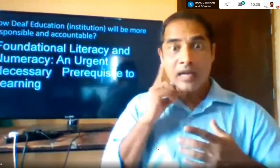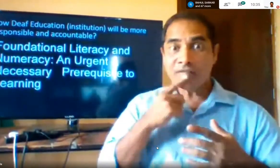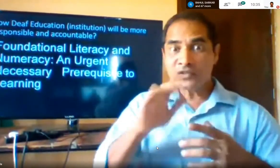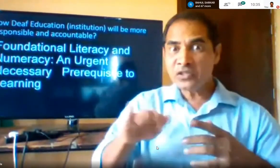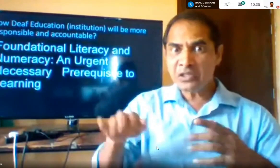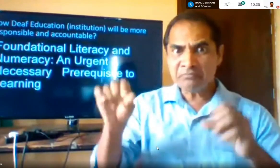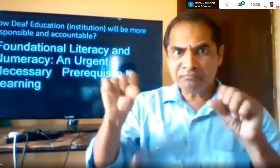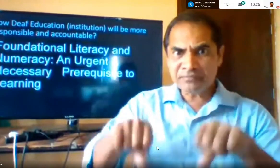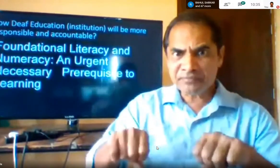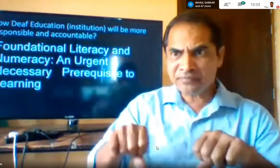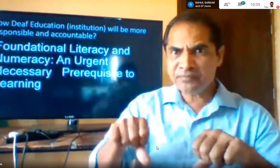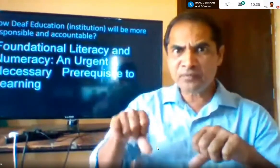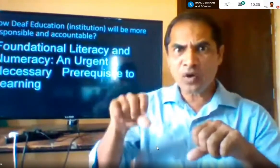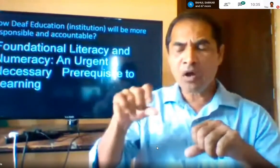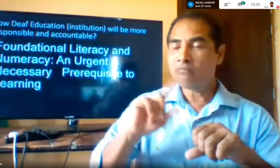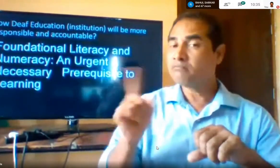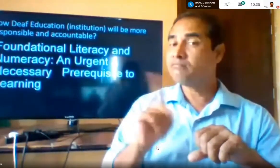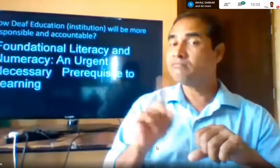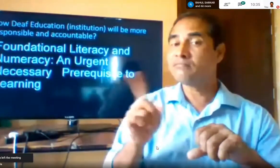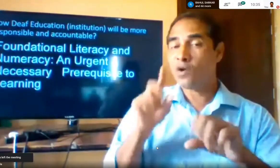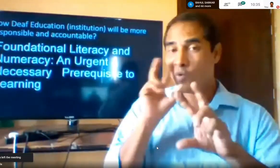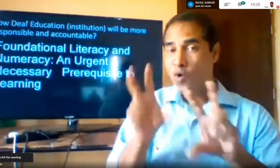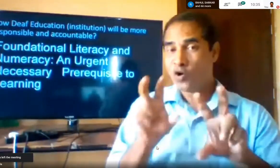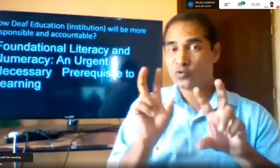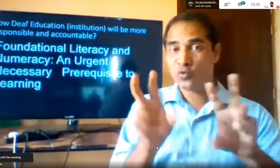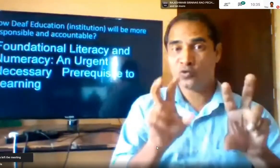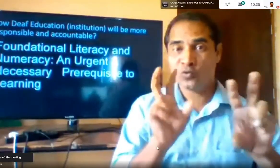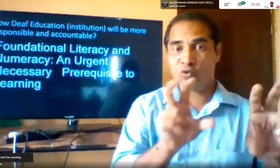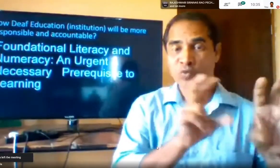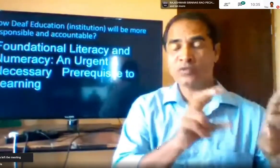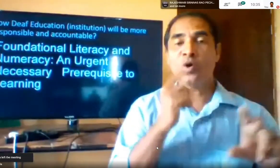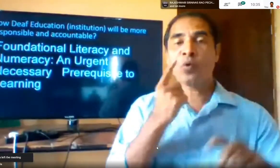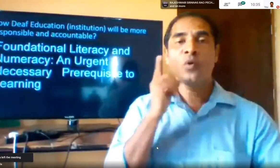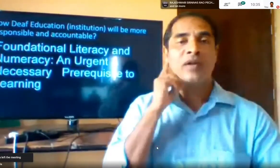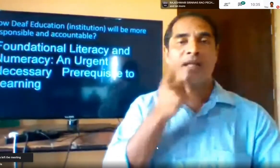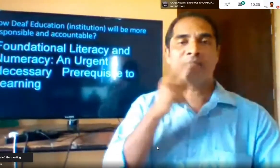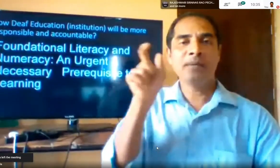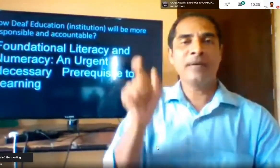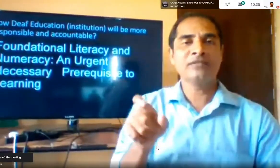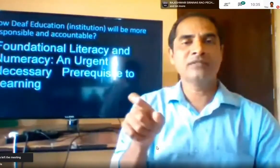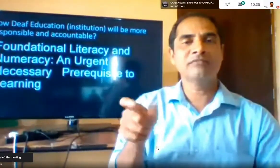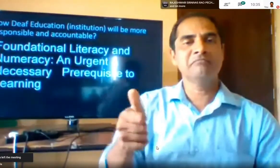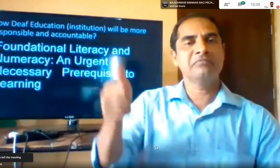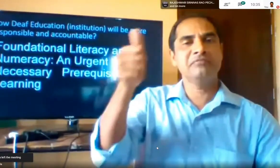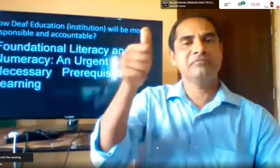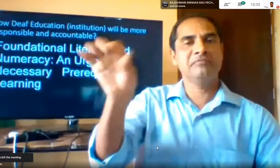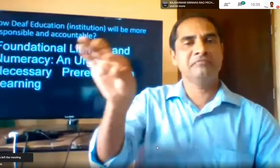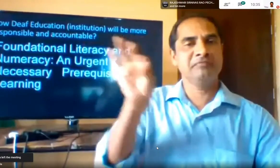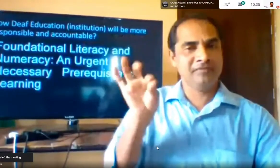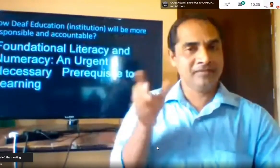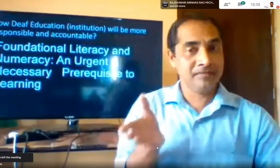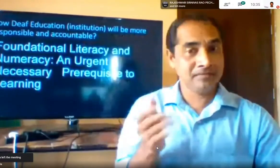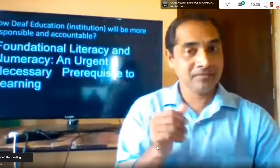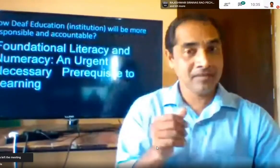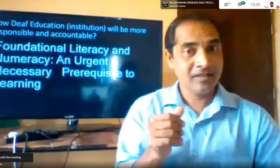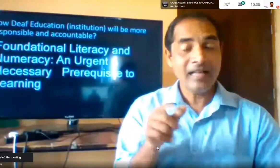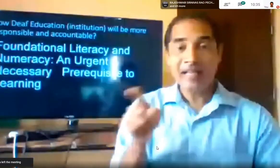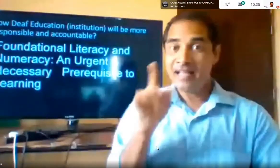Are the children happy? Are the children ready to go for their school education? So that this deaf person will